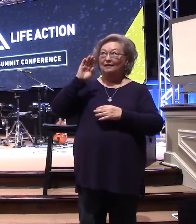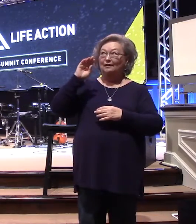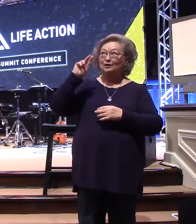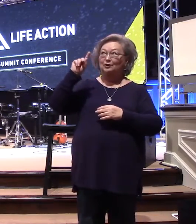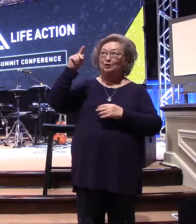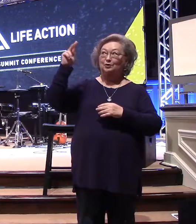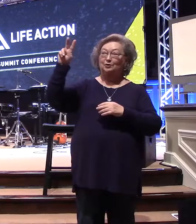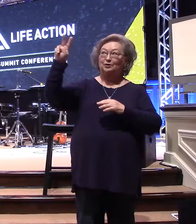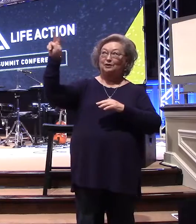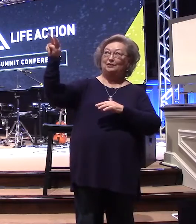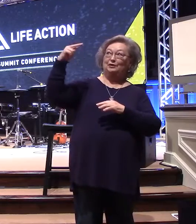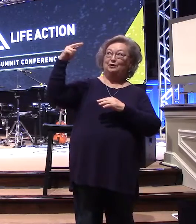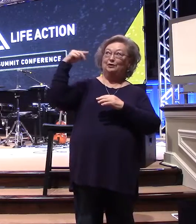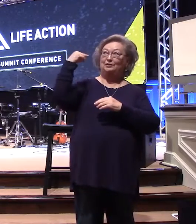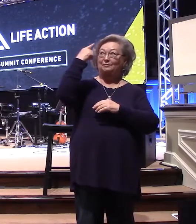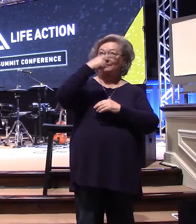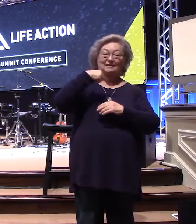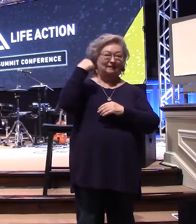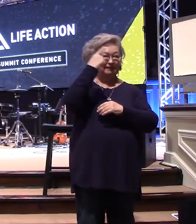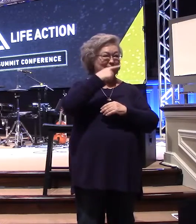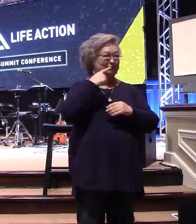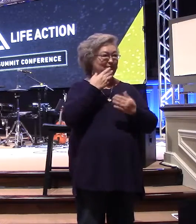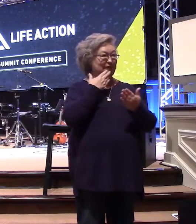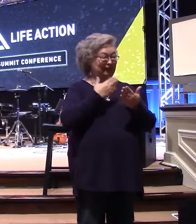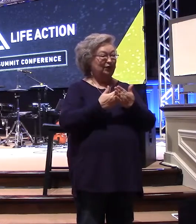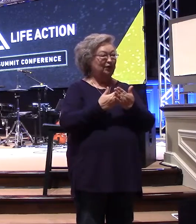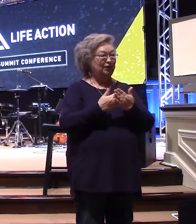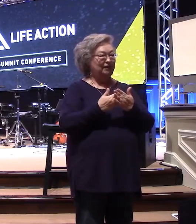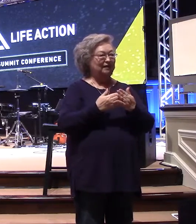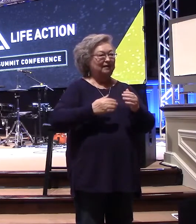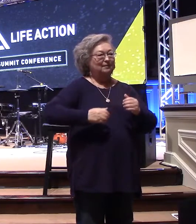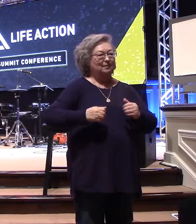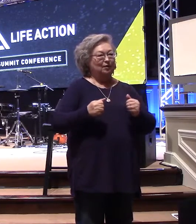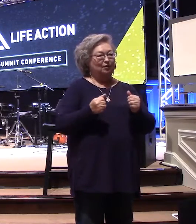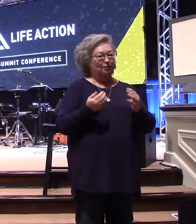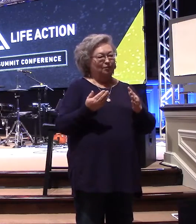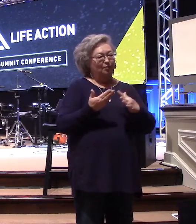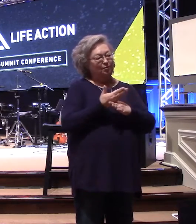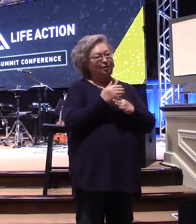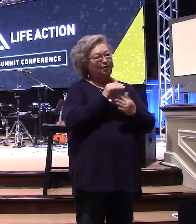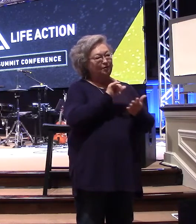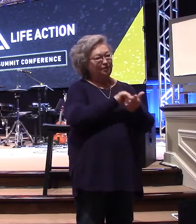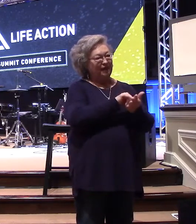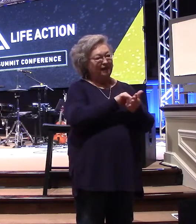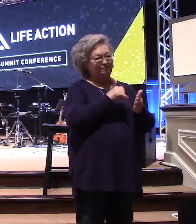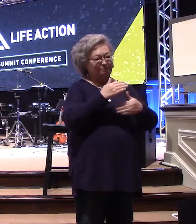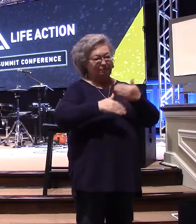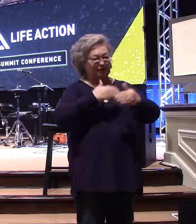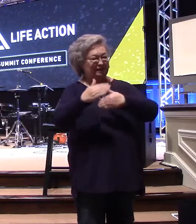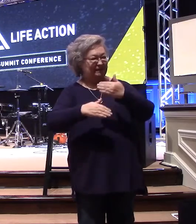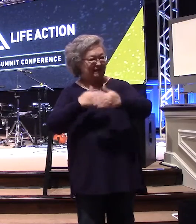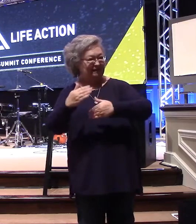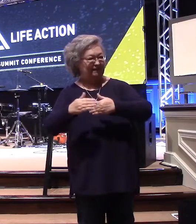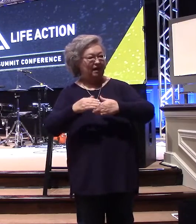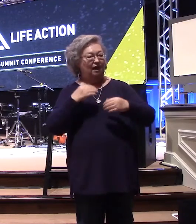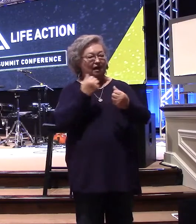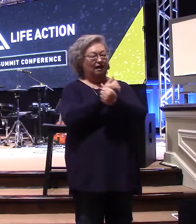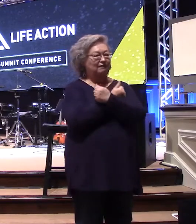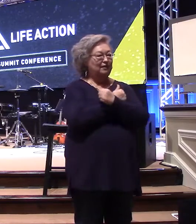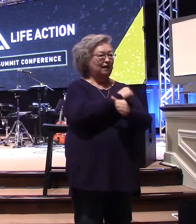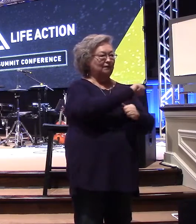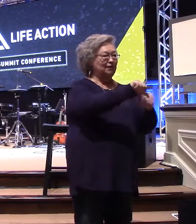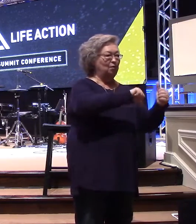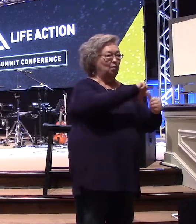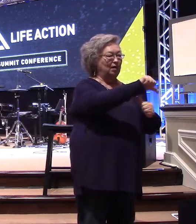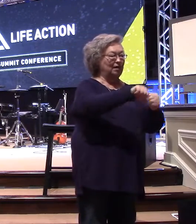Tonight, on Monday night, we talked about the first step in that process, and that's of loving one another. The way Jesus